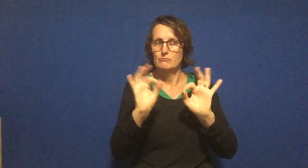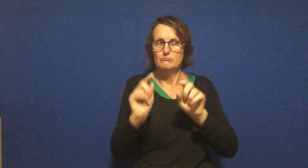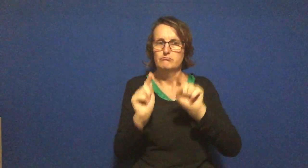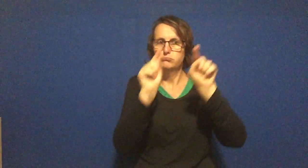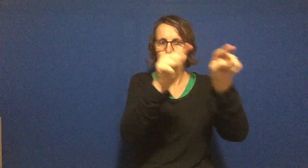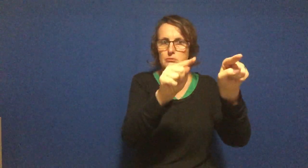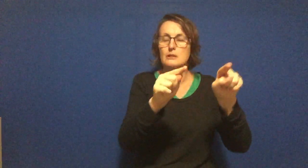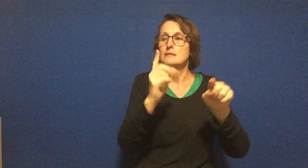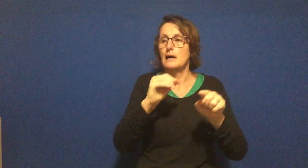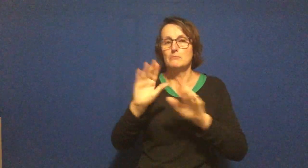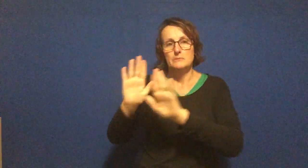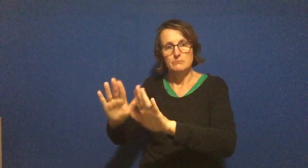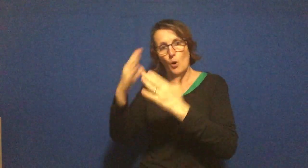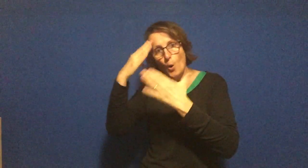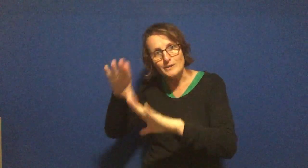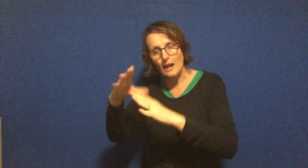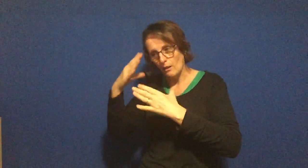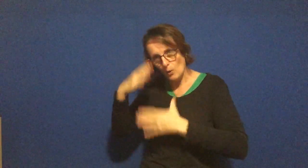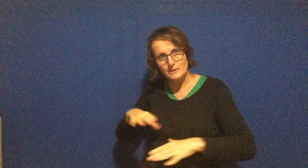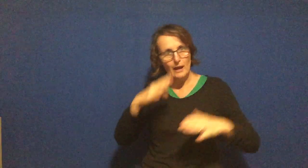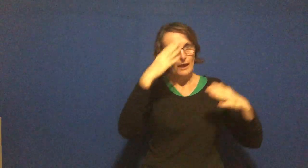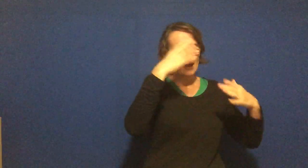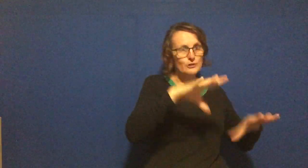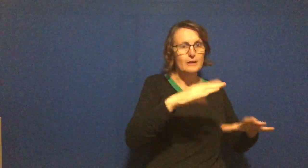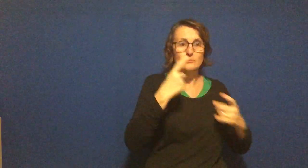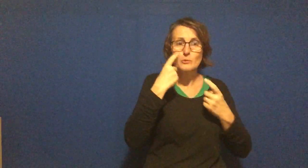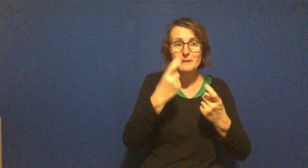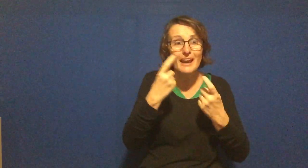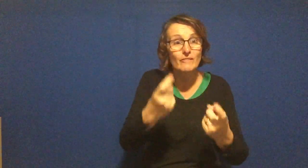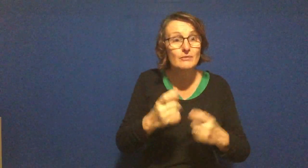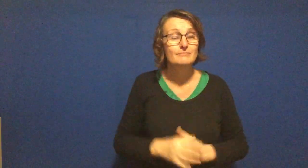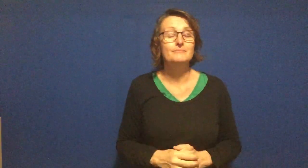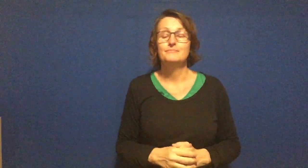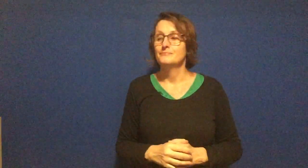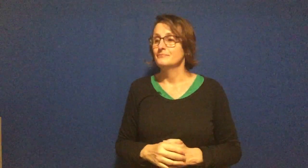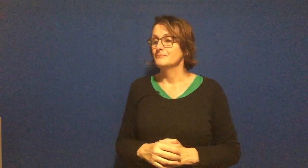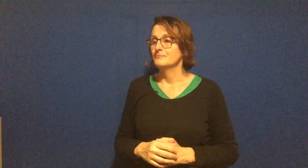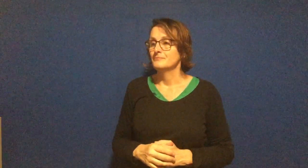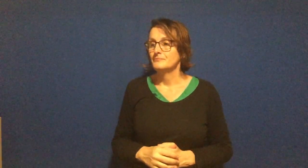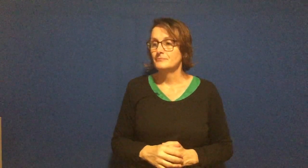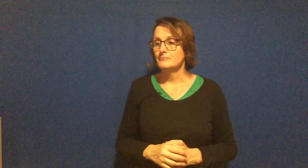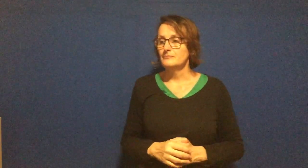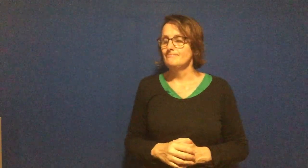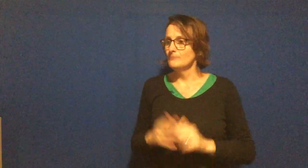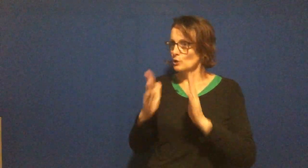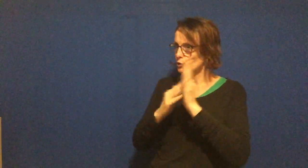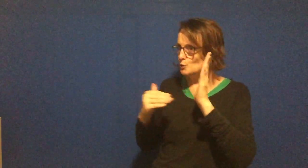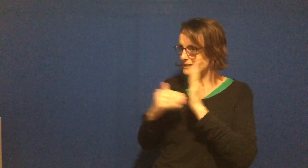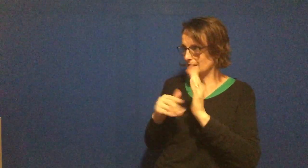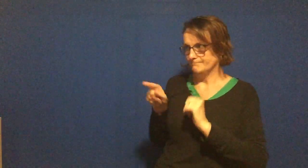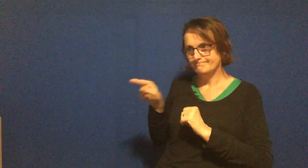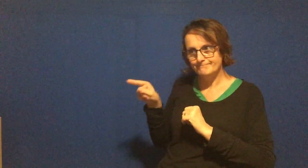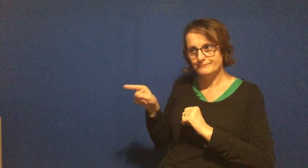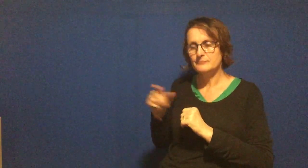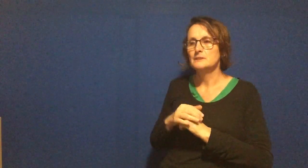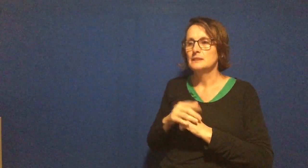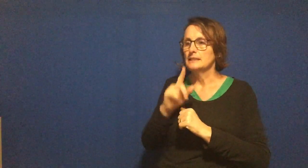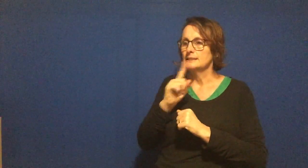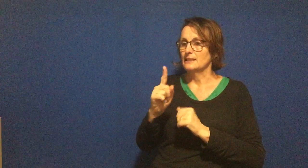And we just got to be super careful. They're always going to be coming in. So one of the things that got me about the stories in New Zealand was, even though that country is more or